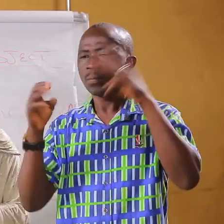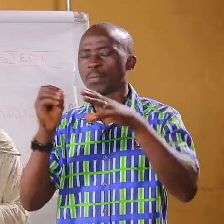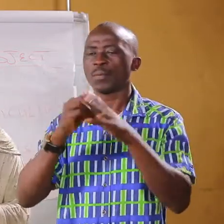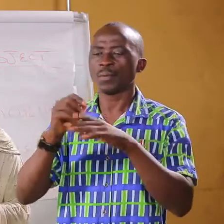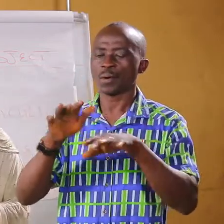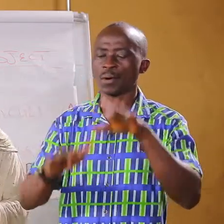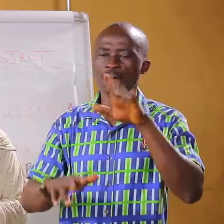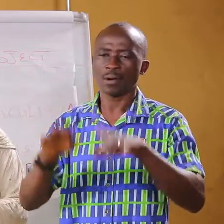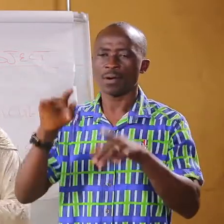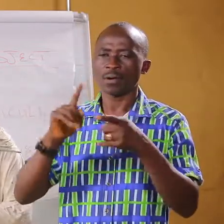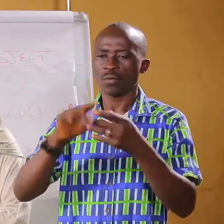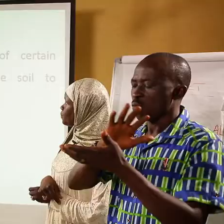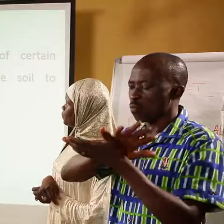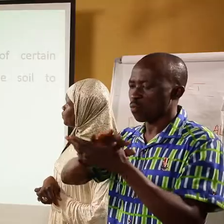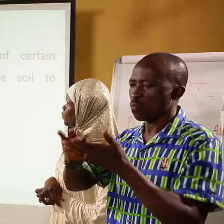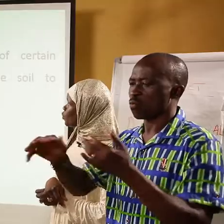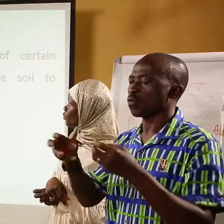cause erosion.